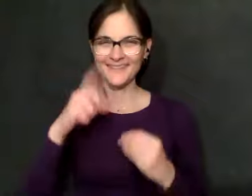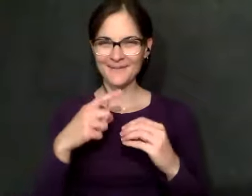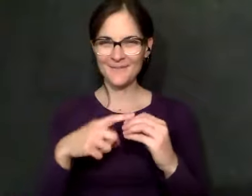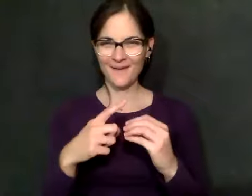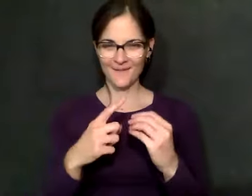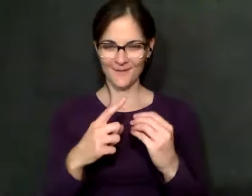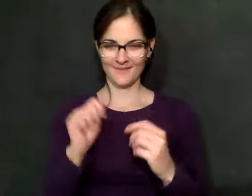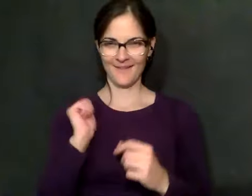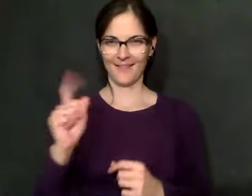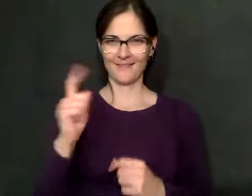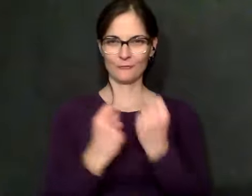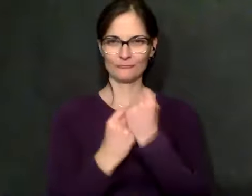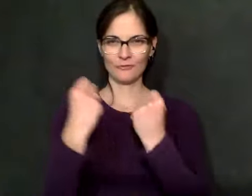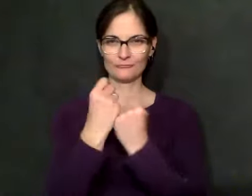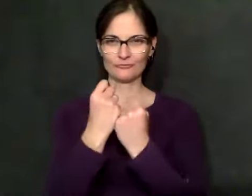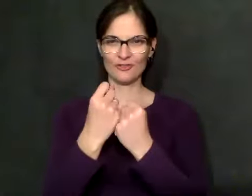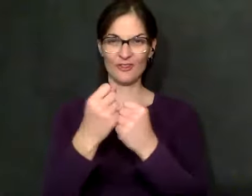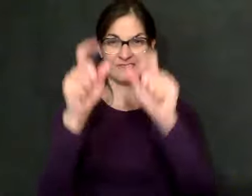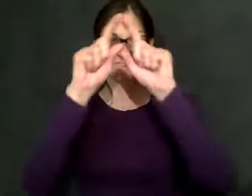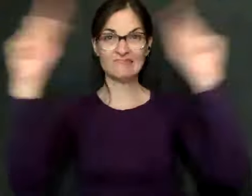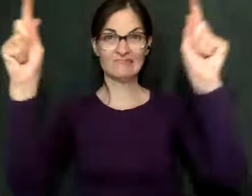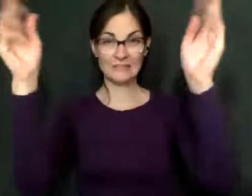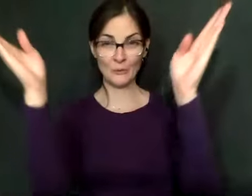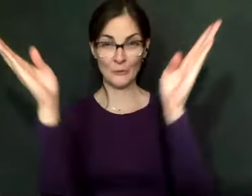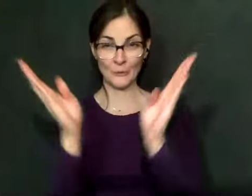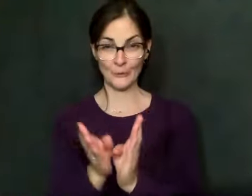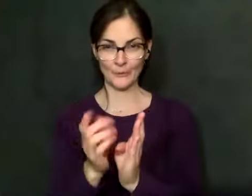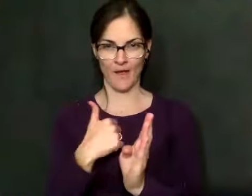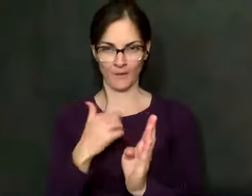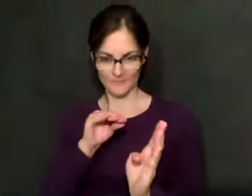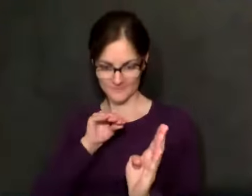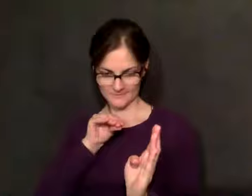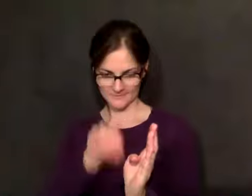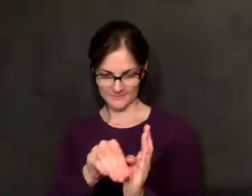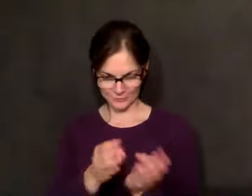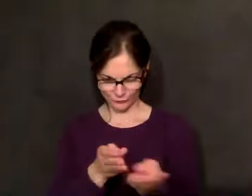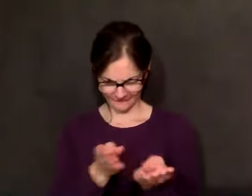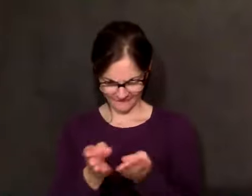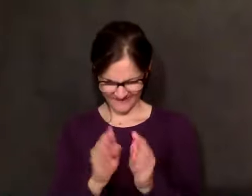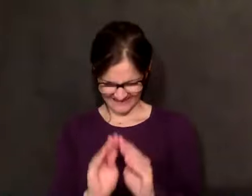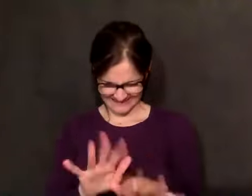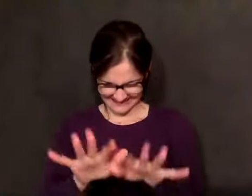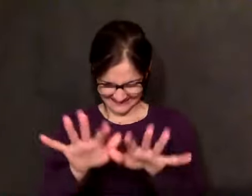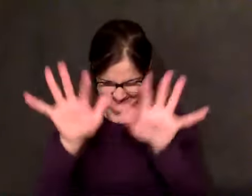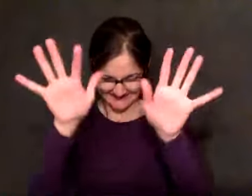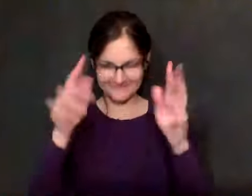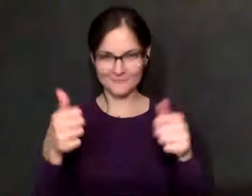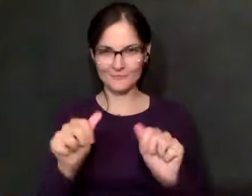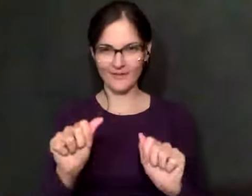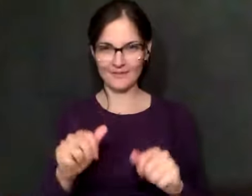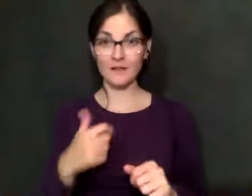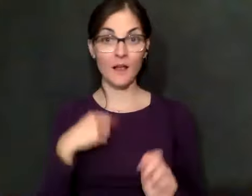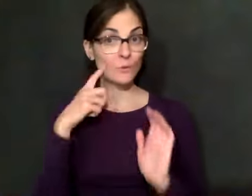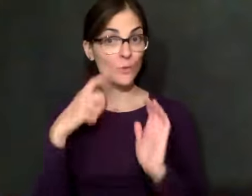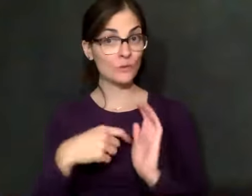I was serving all those people above us, of course. And of course, in doing service, I really learned that when my head was busy doing